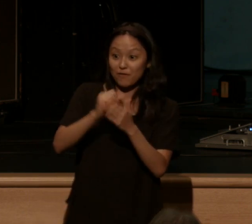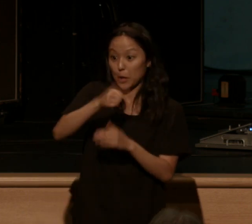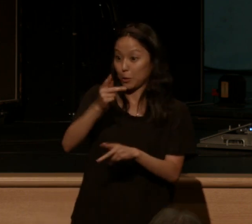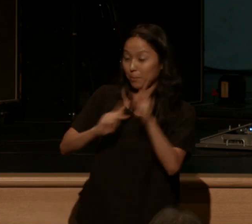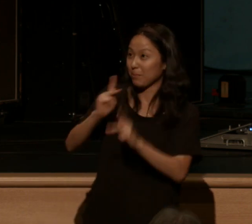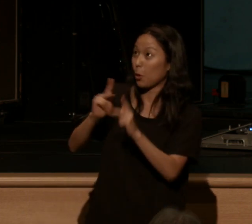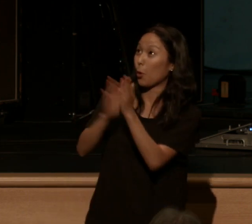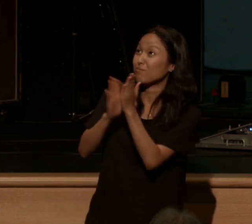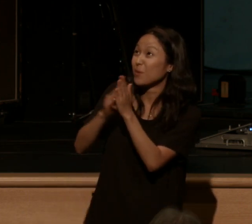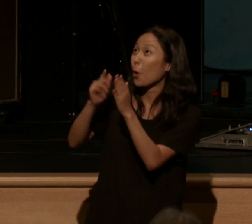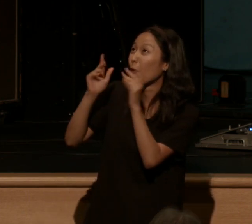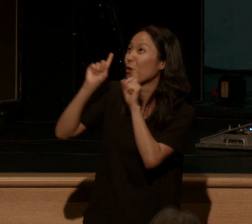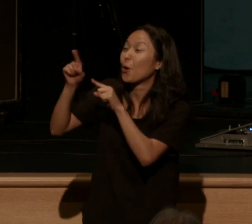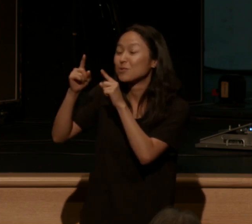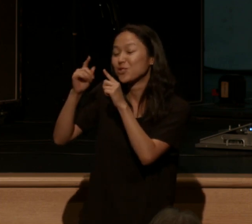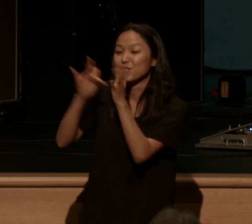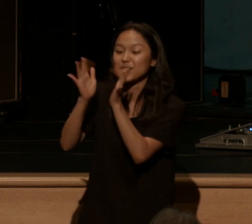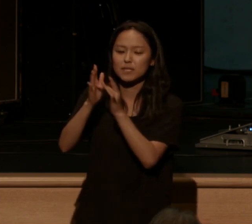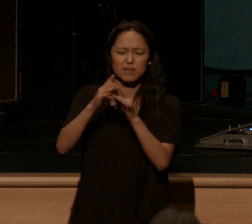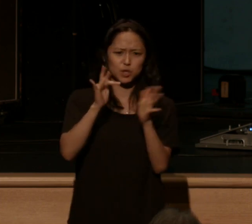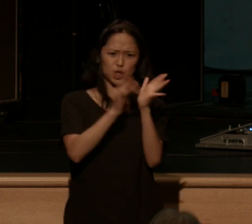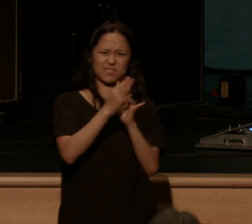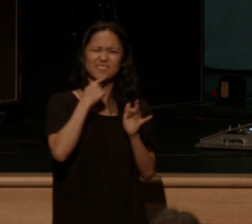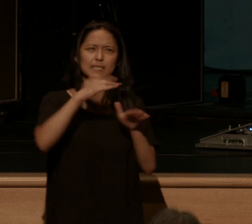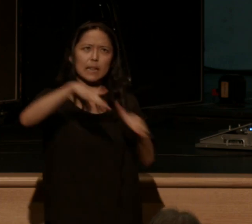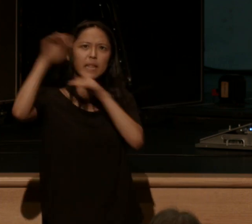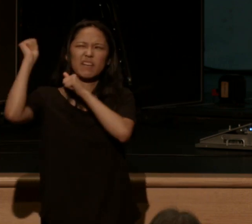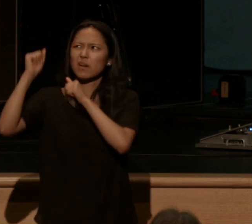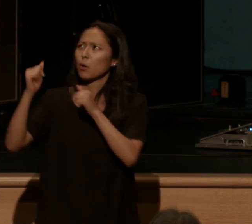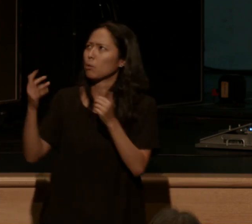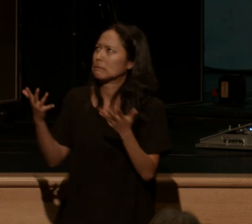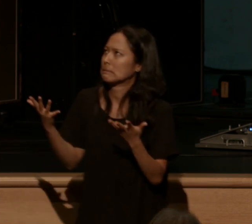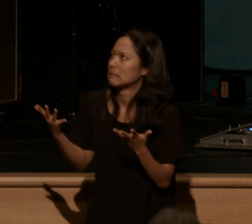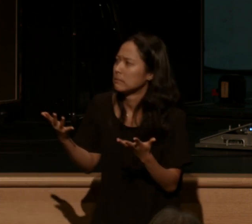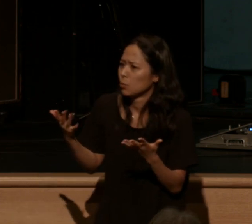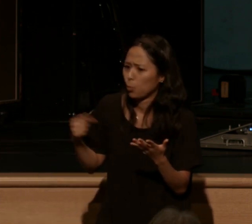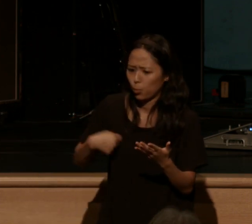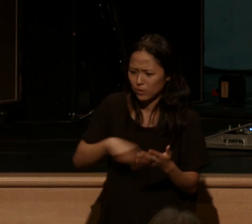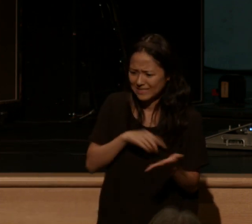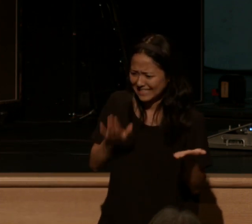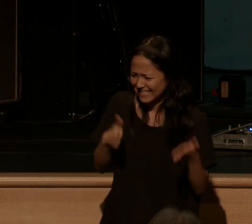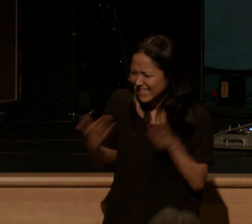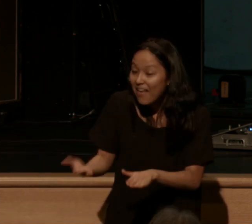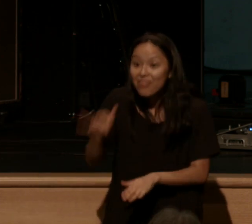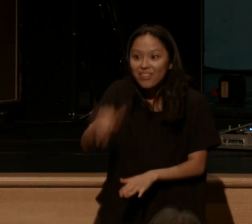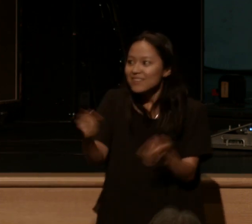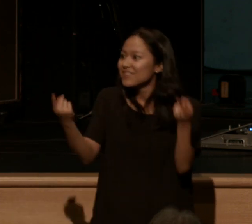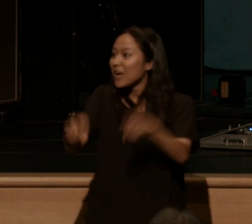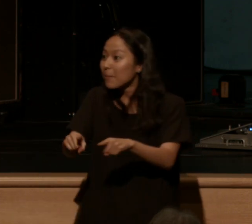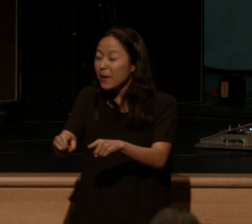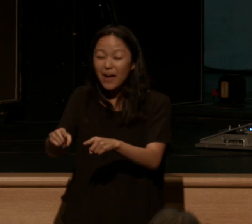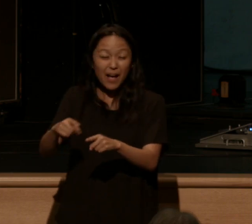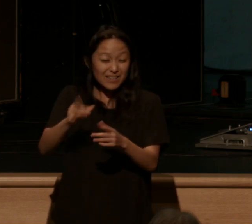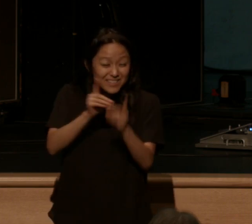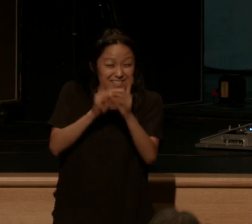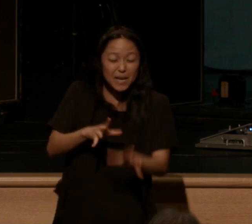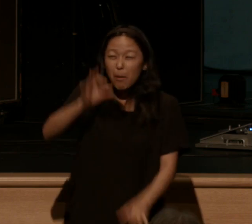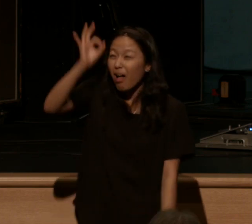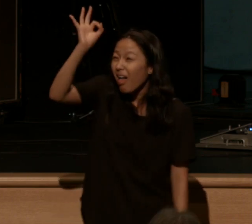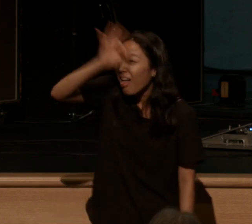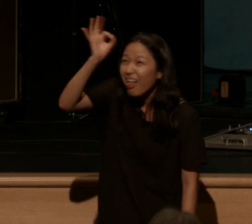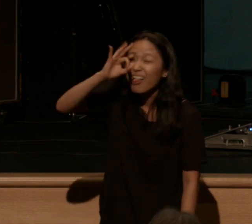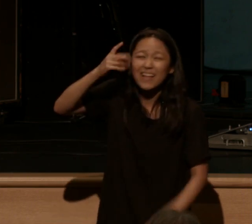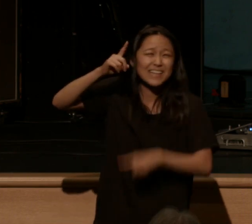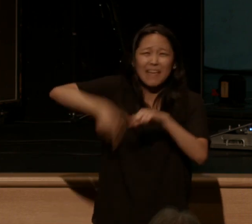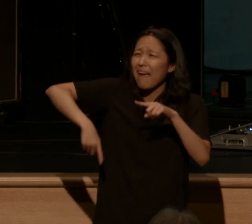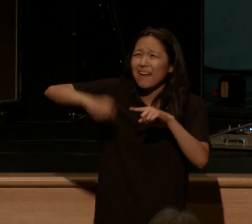then he's like, and I'm leaving. And they're like, we're dead, right? I mean, that's what's happening right here. Like, they just have no